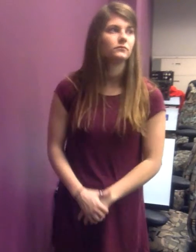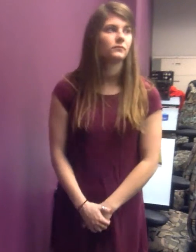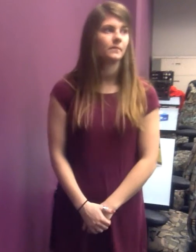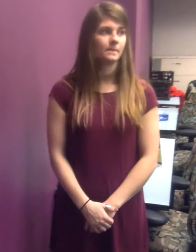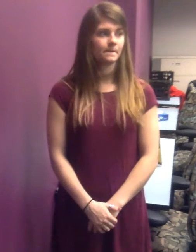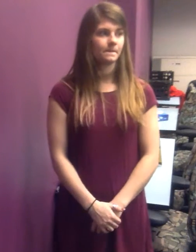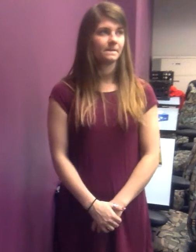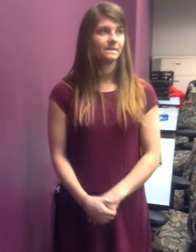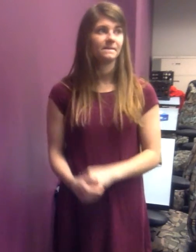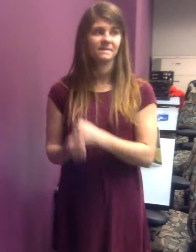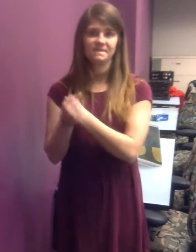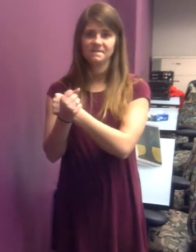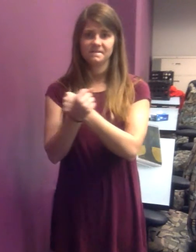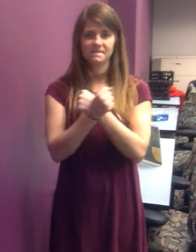climate change has gotten lost.